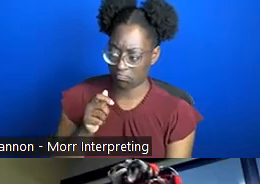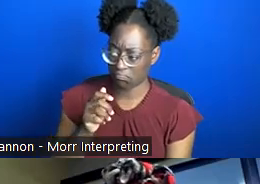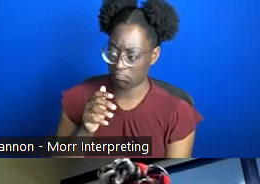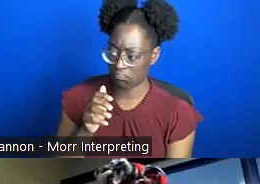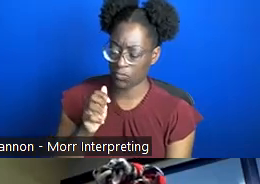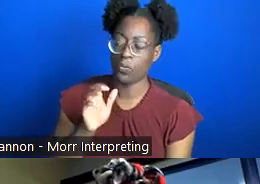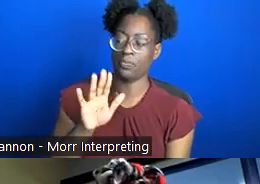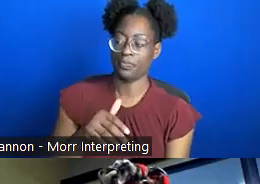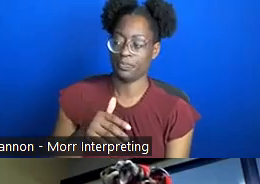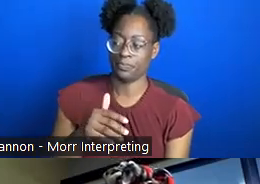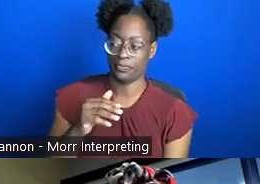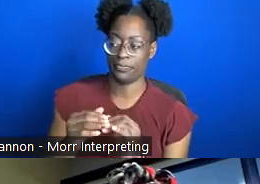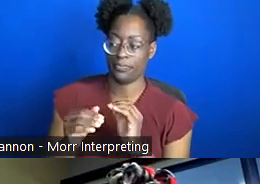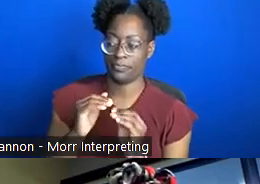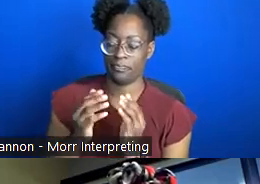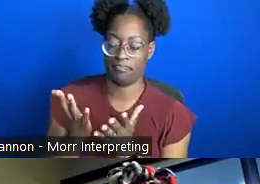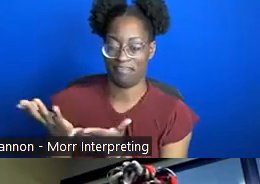oh, there we go.